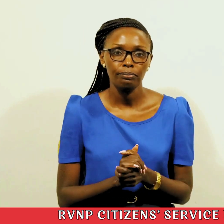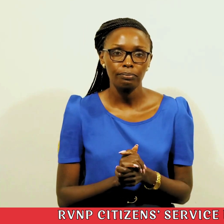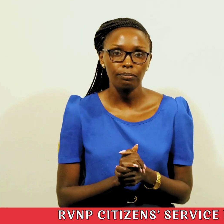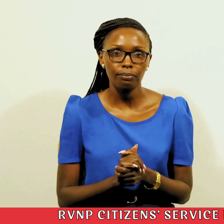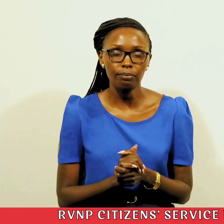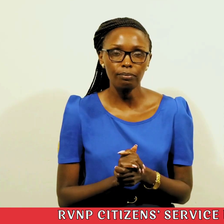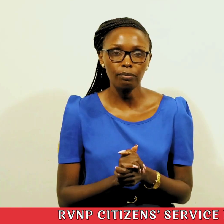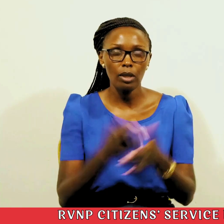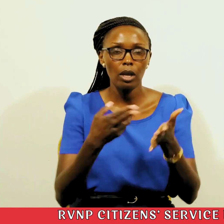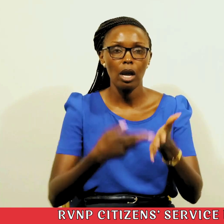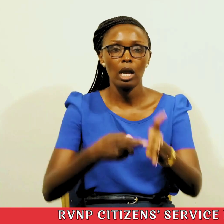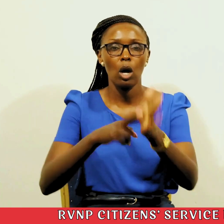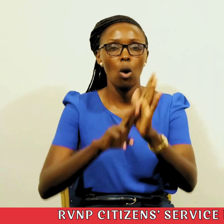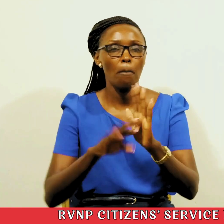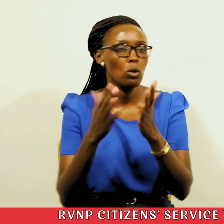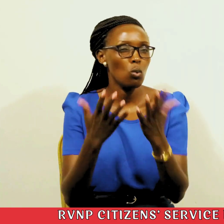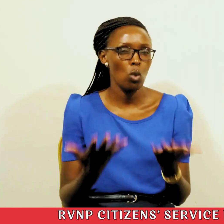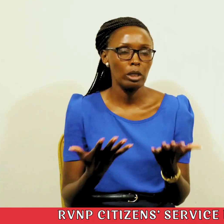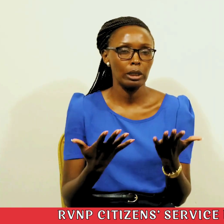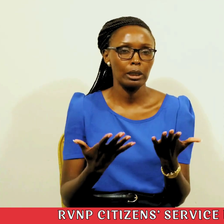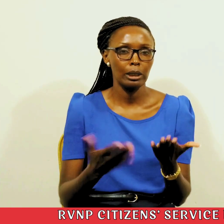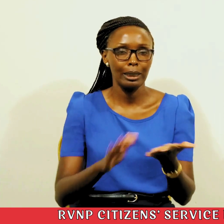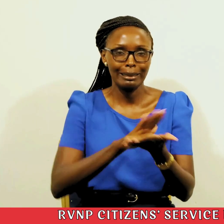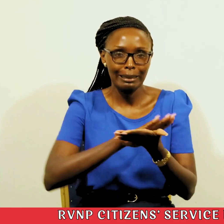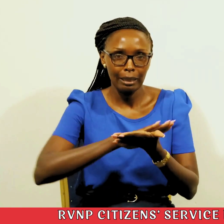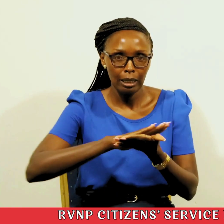The requirement is clearance of fees.